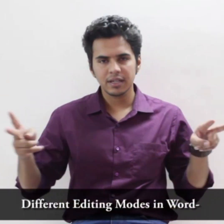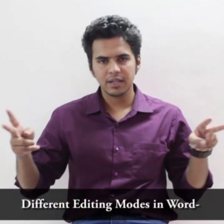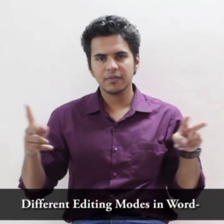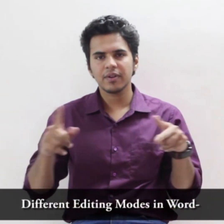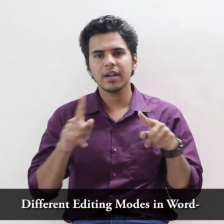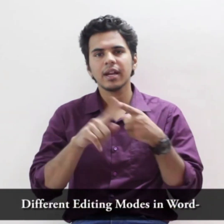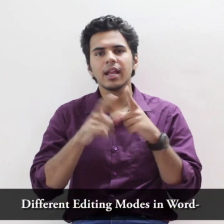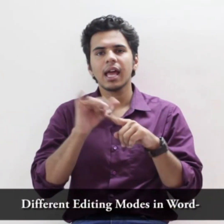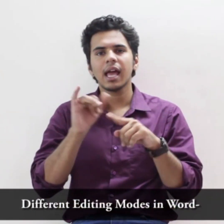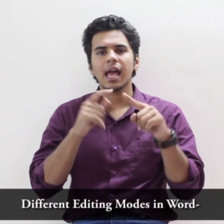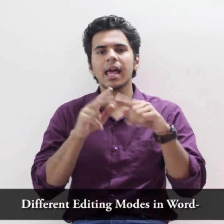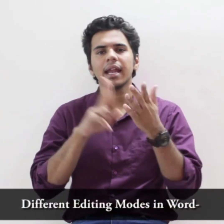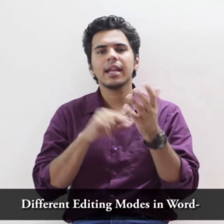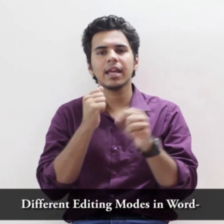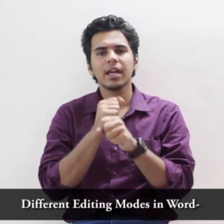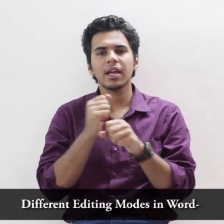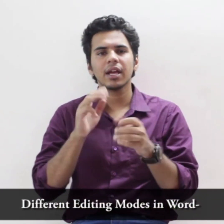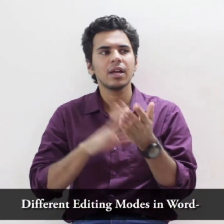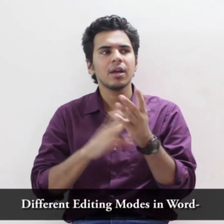Different editing modes in Word.